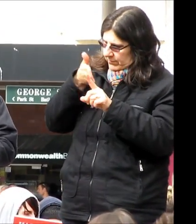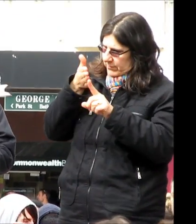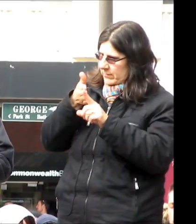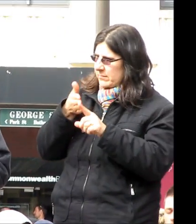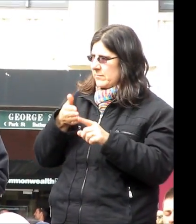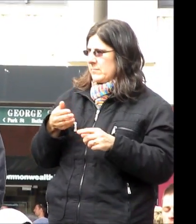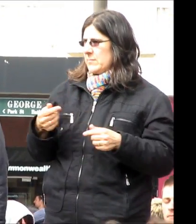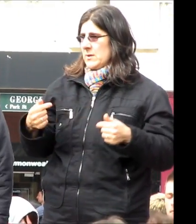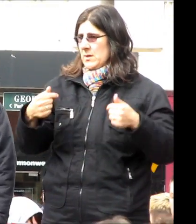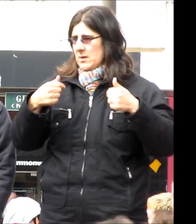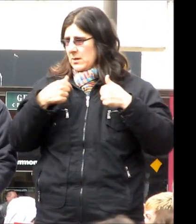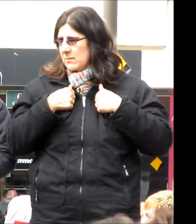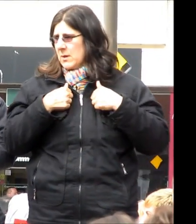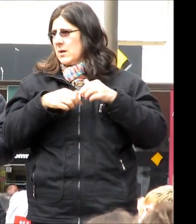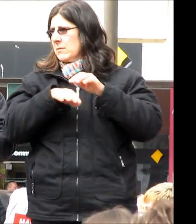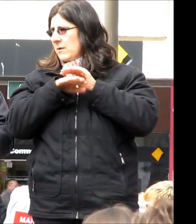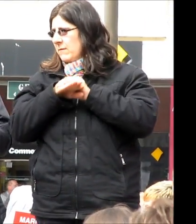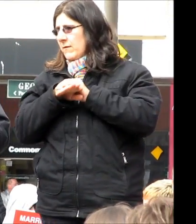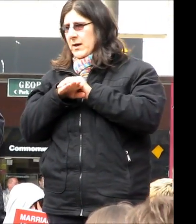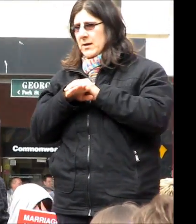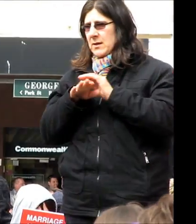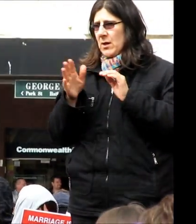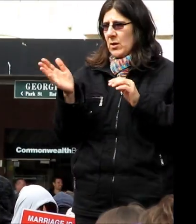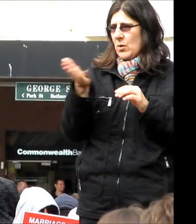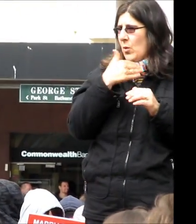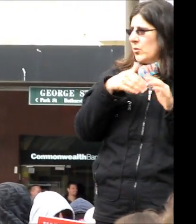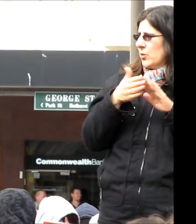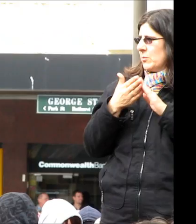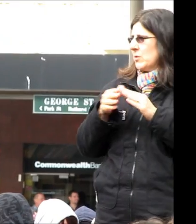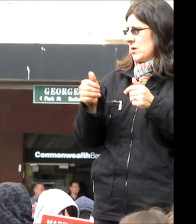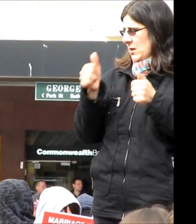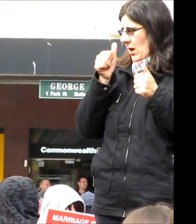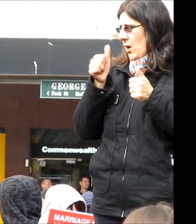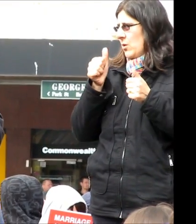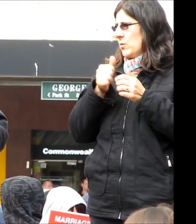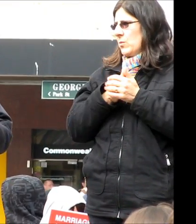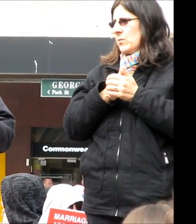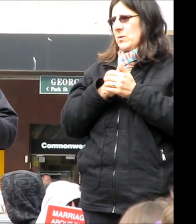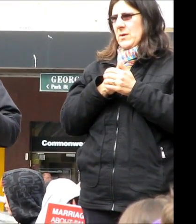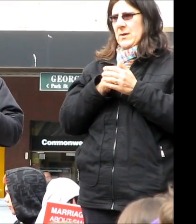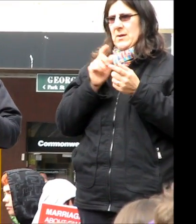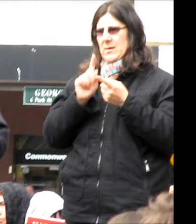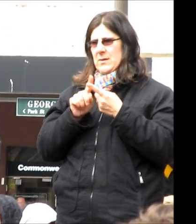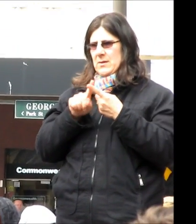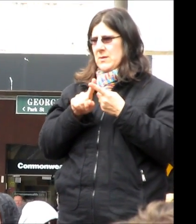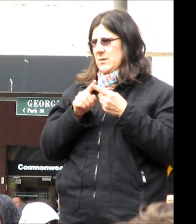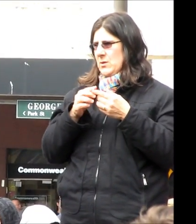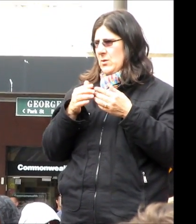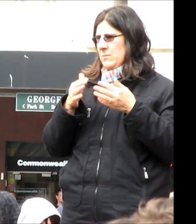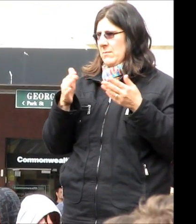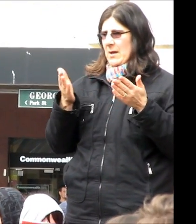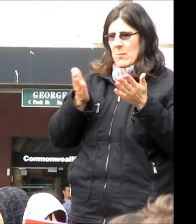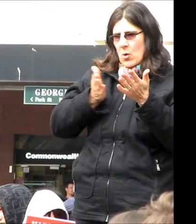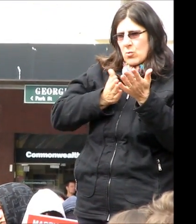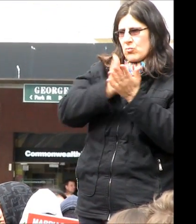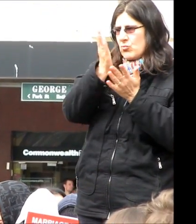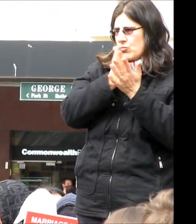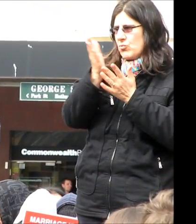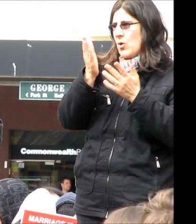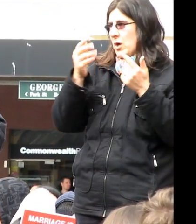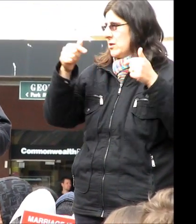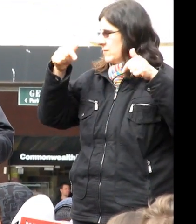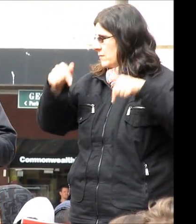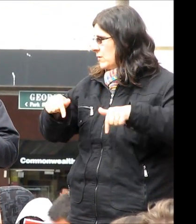Me and my friends and all of our community know that there are still many more rights for the